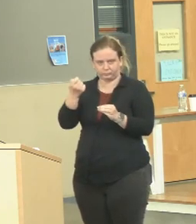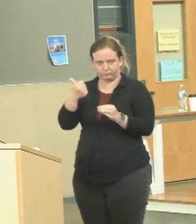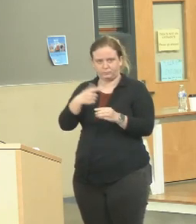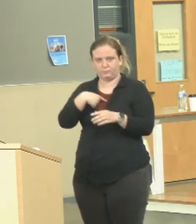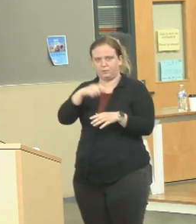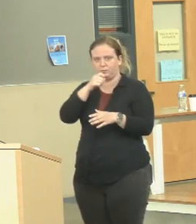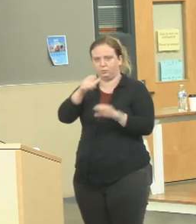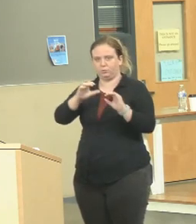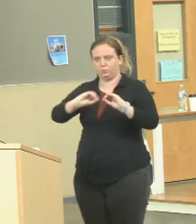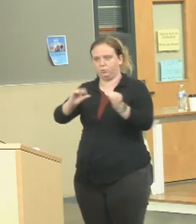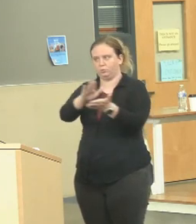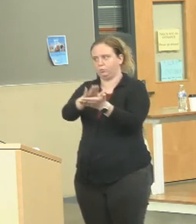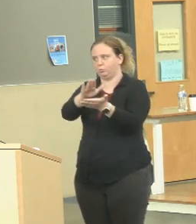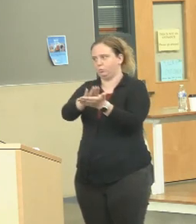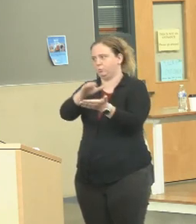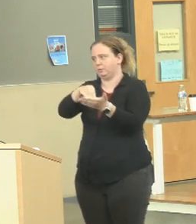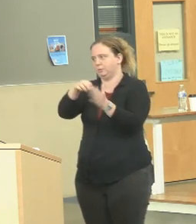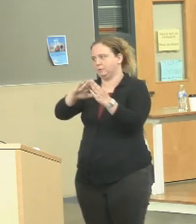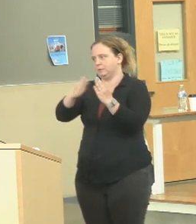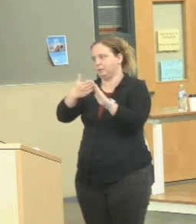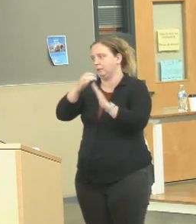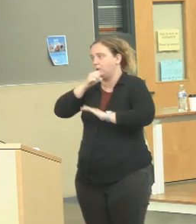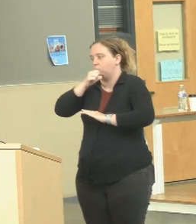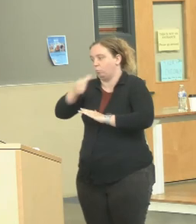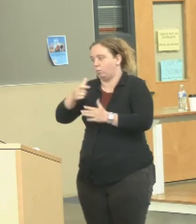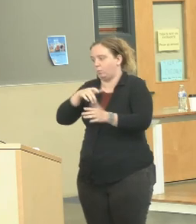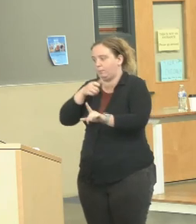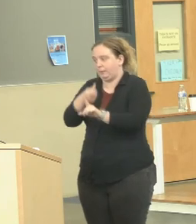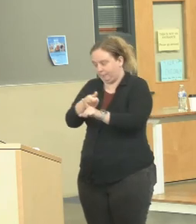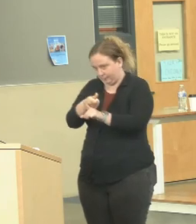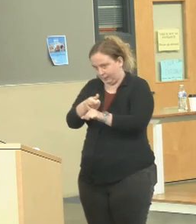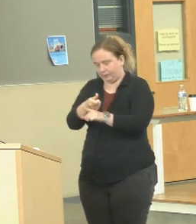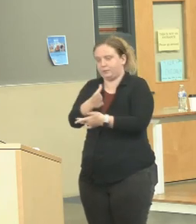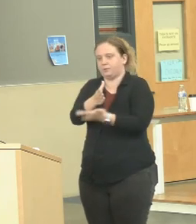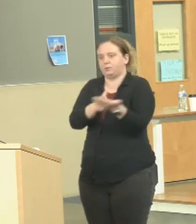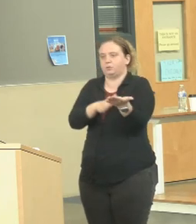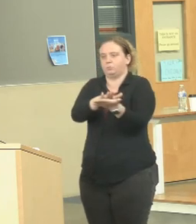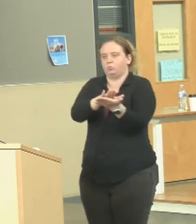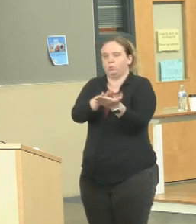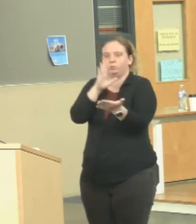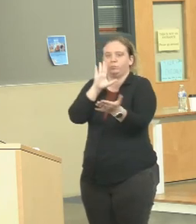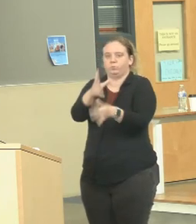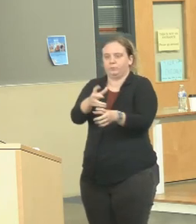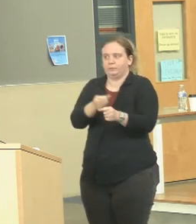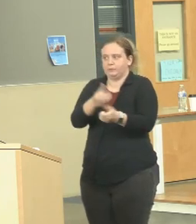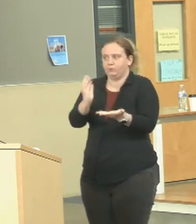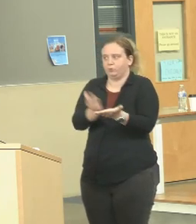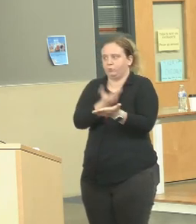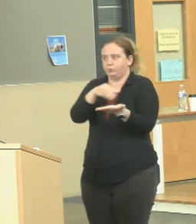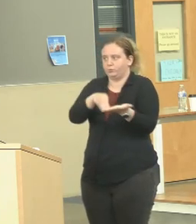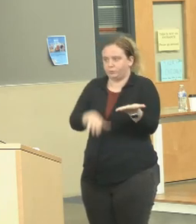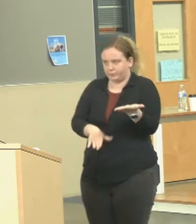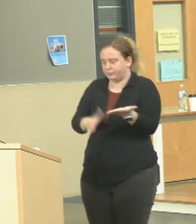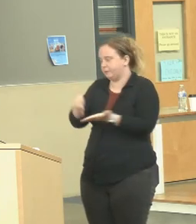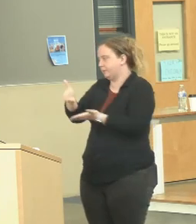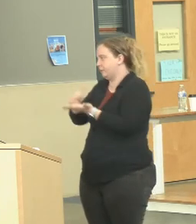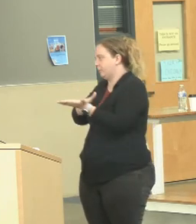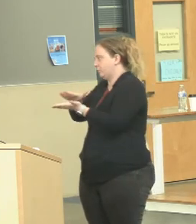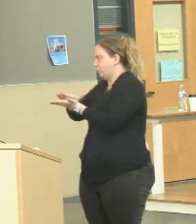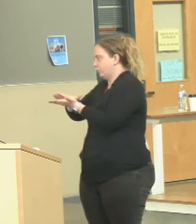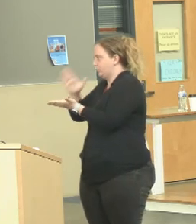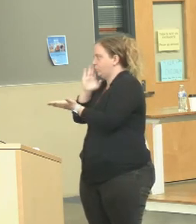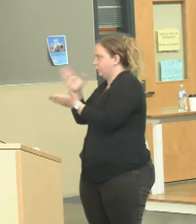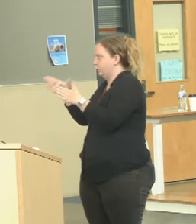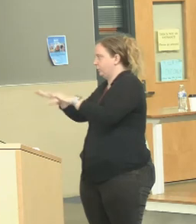that won't be impacted in some way. Some schools will be receiving new students. Some schools will be closing. So we